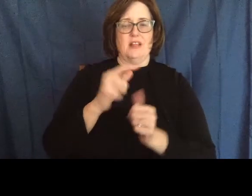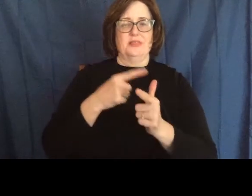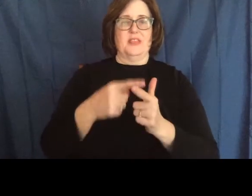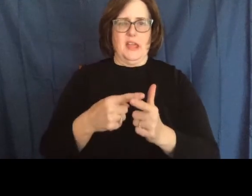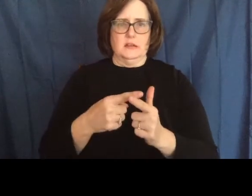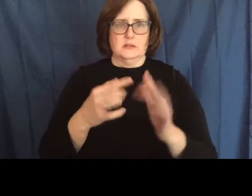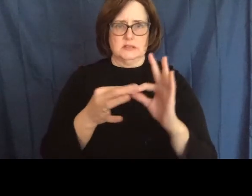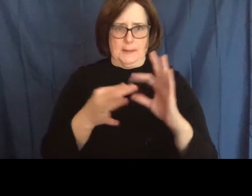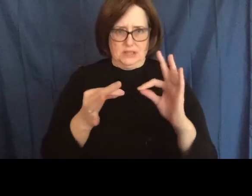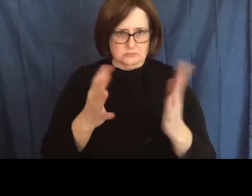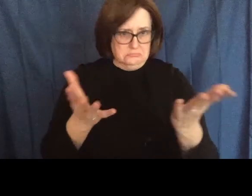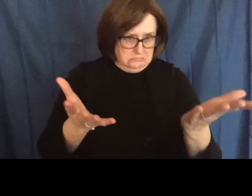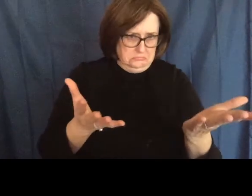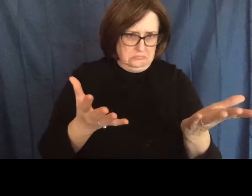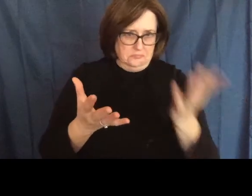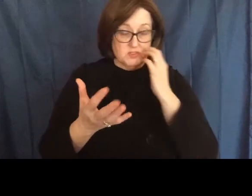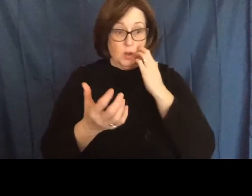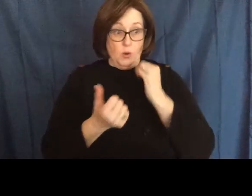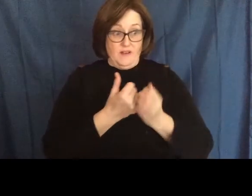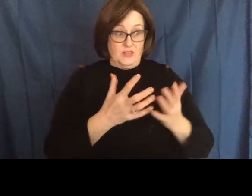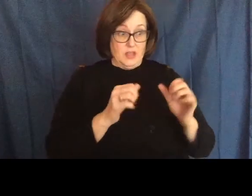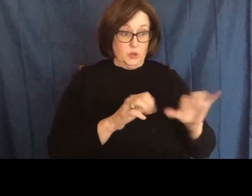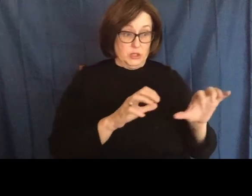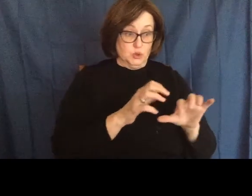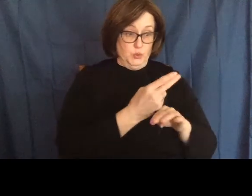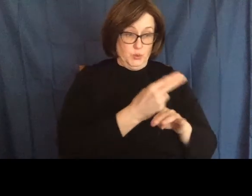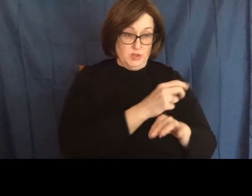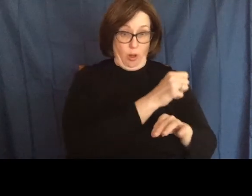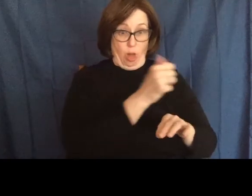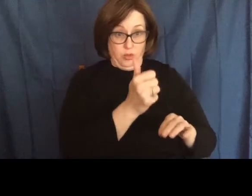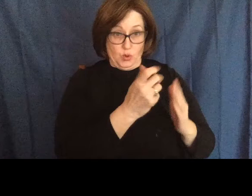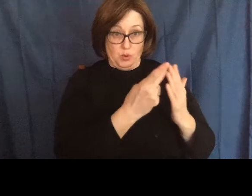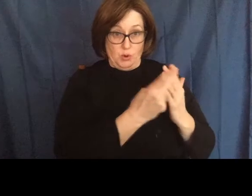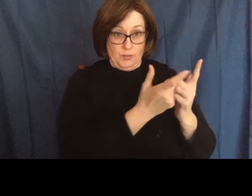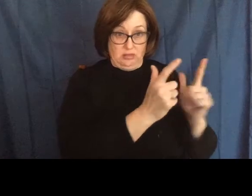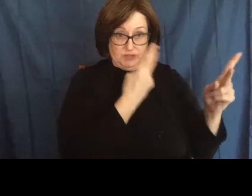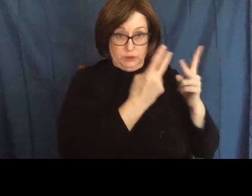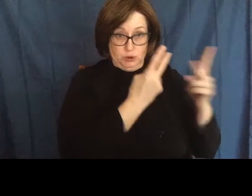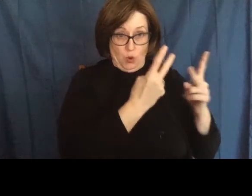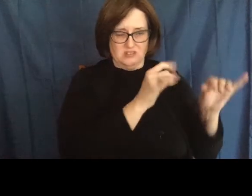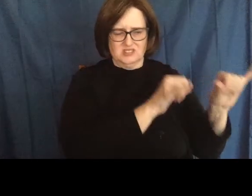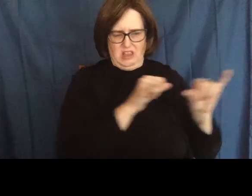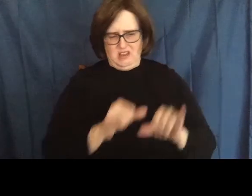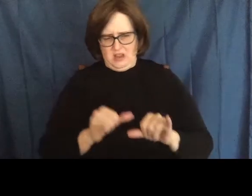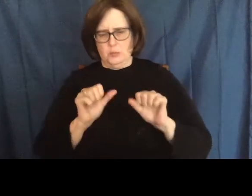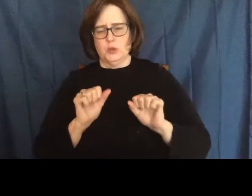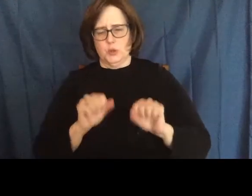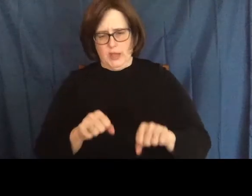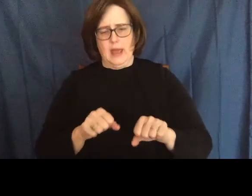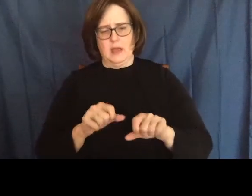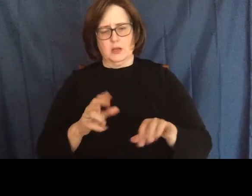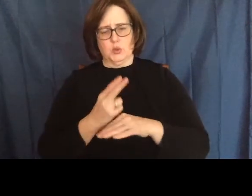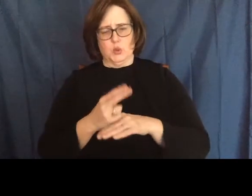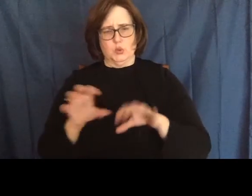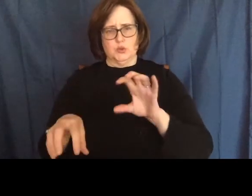So really everything that you can do with some of those other programming languages, you can do with Code Jumper. It's just accessible to all